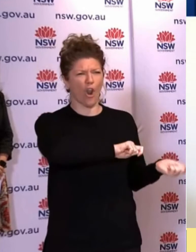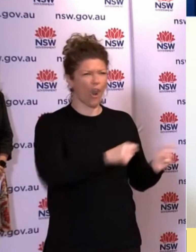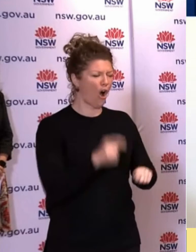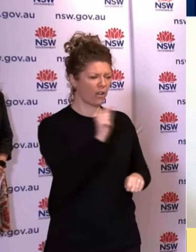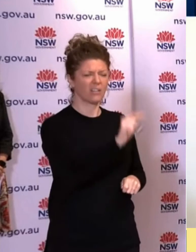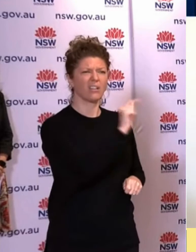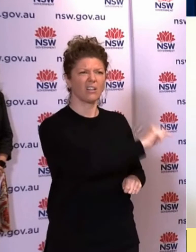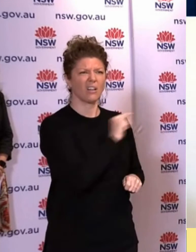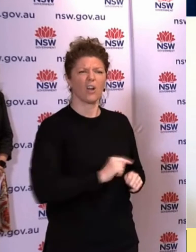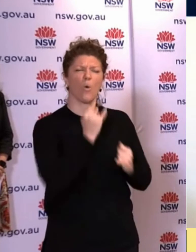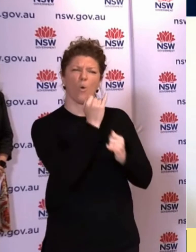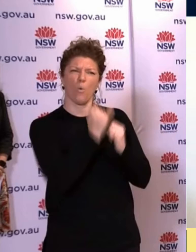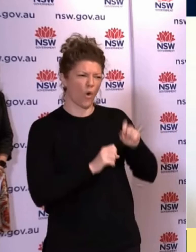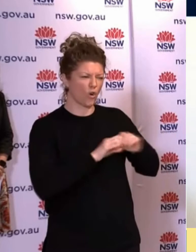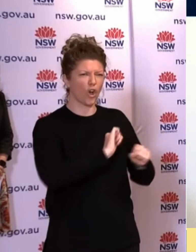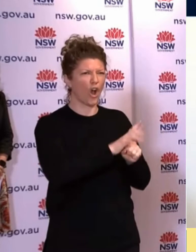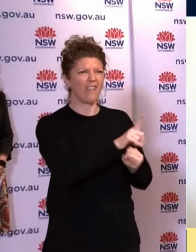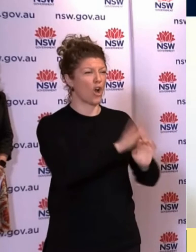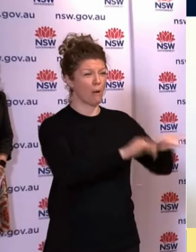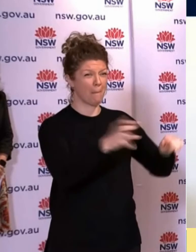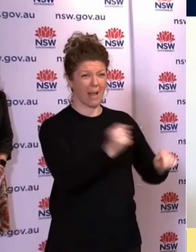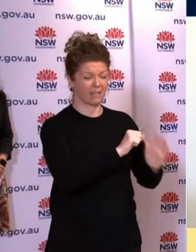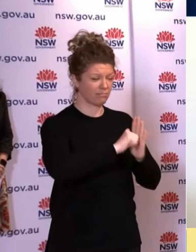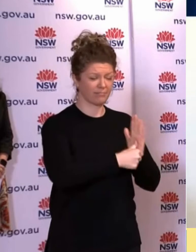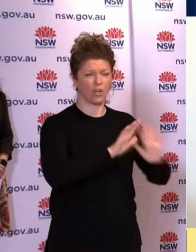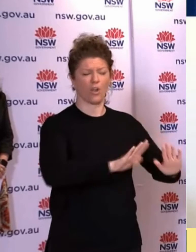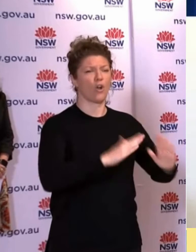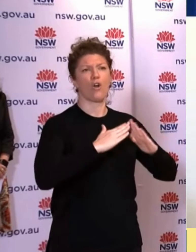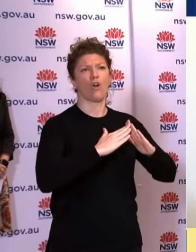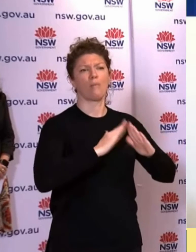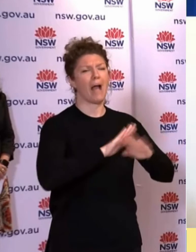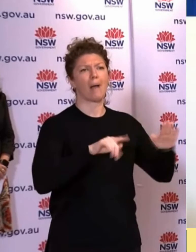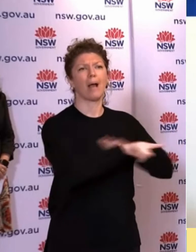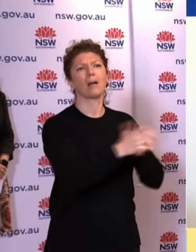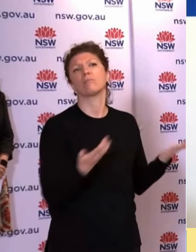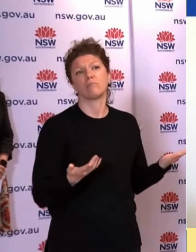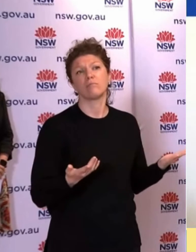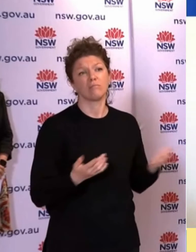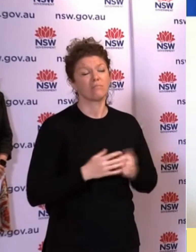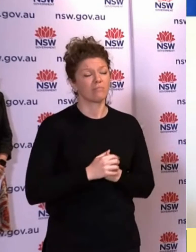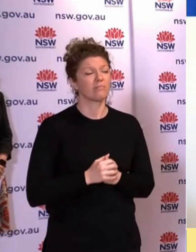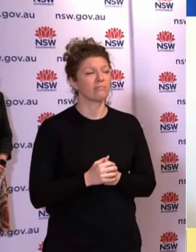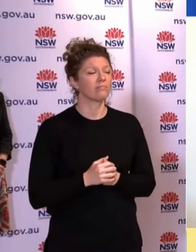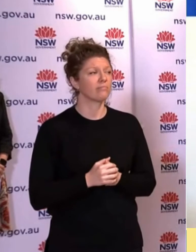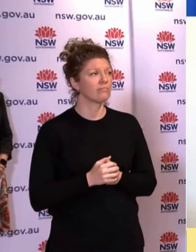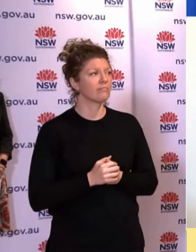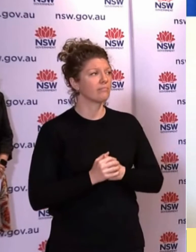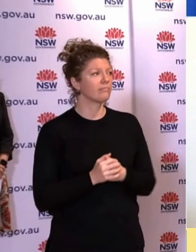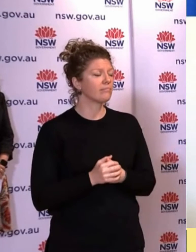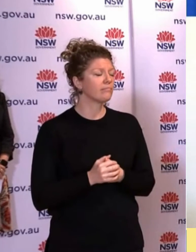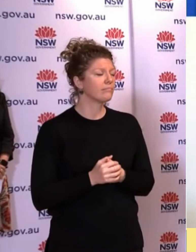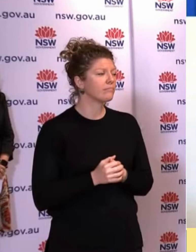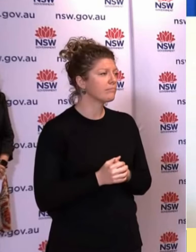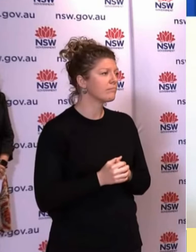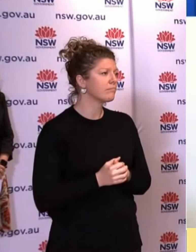neighbours and their community. Just stay at home and definitely go and get tested. So, hello. There